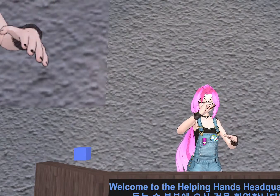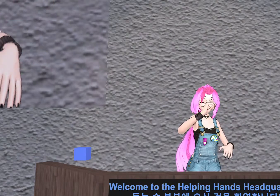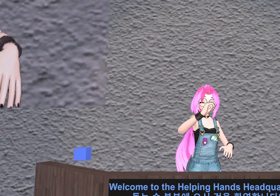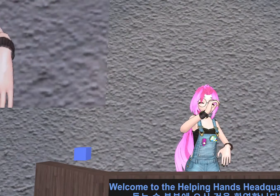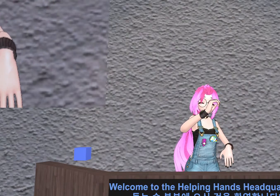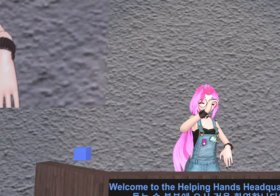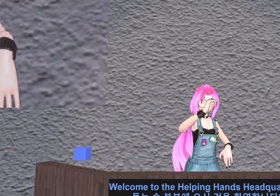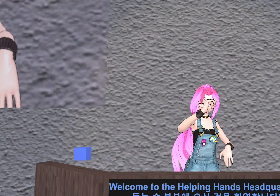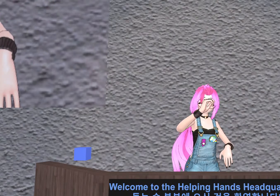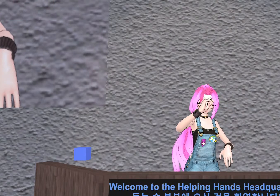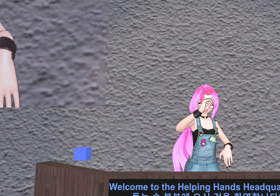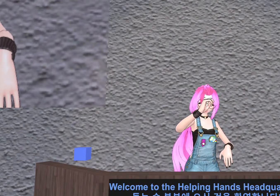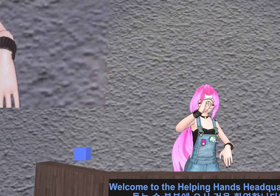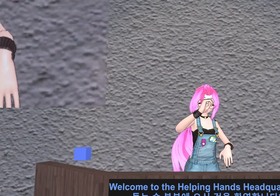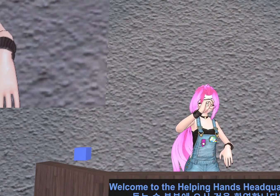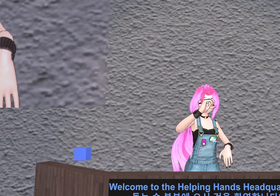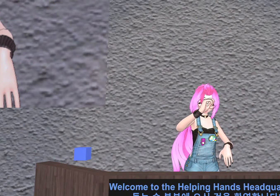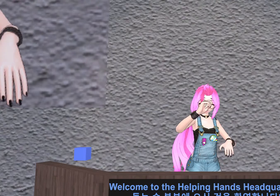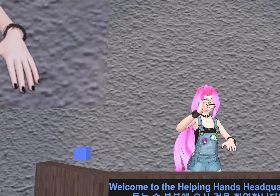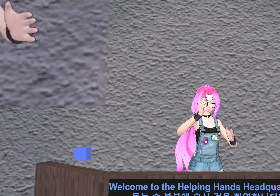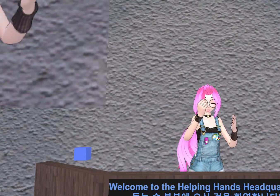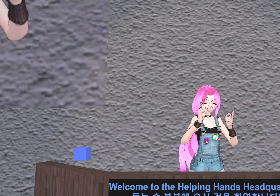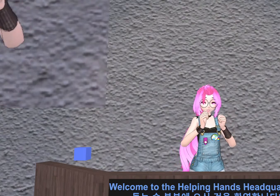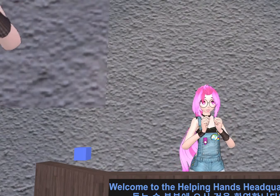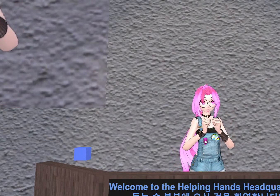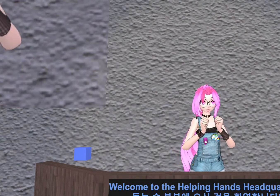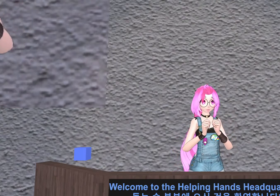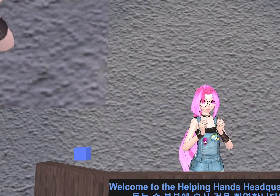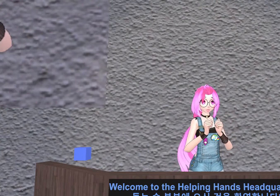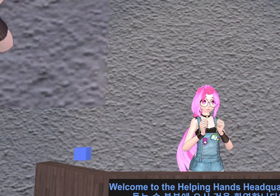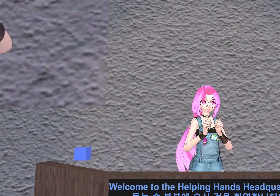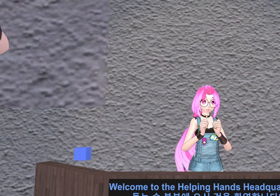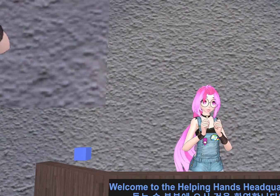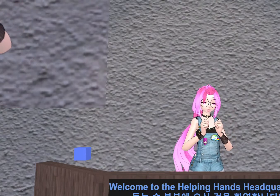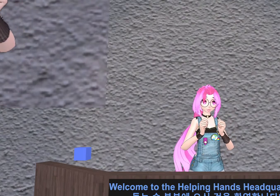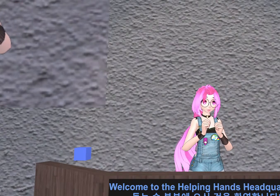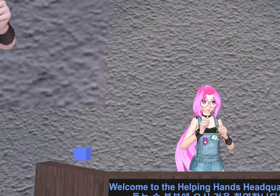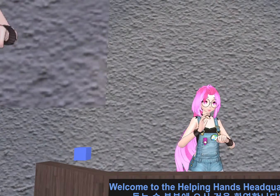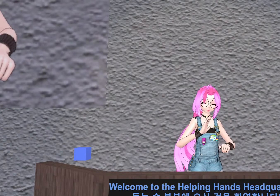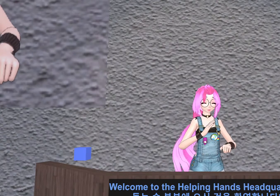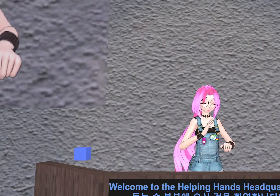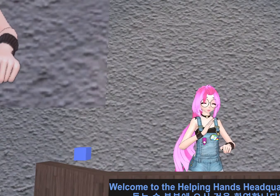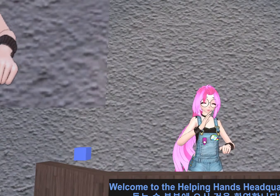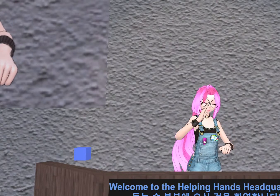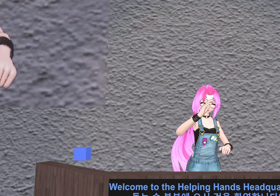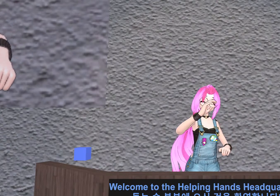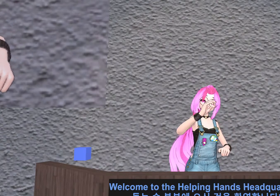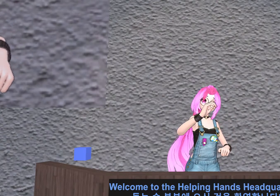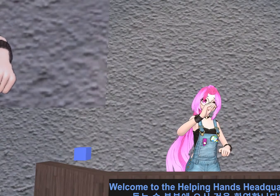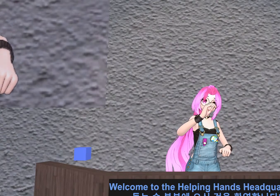Flattened O. It's, yeah, you could kind of do it, but in VR you just do fists.